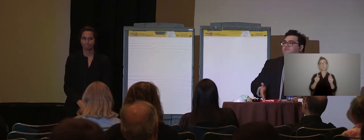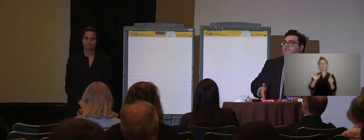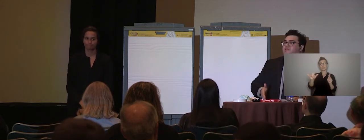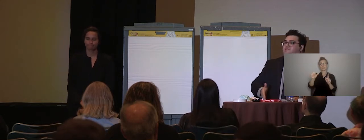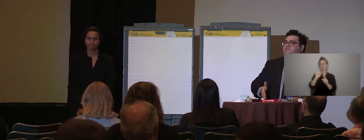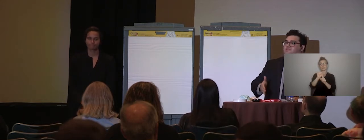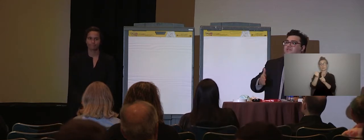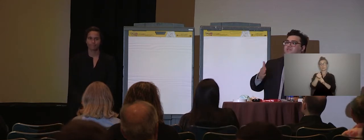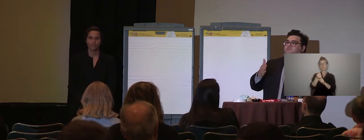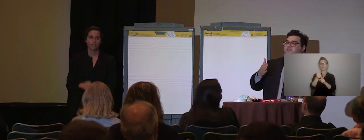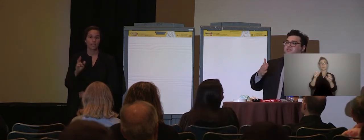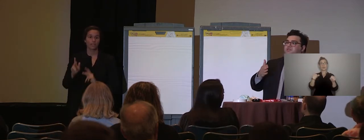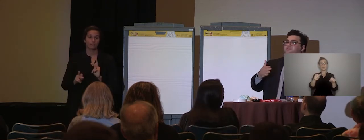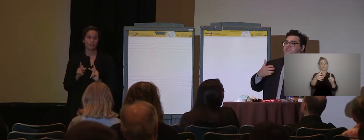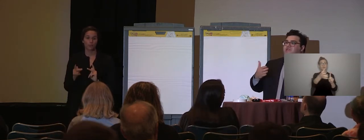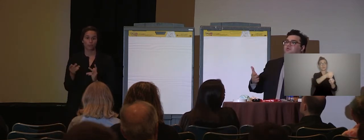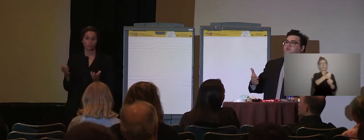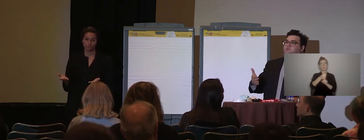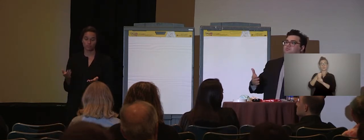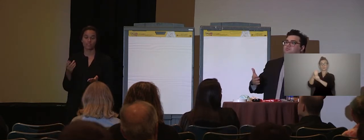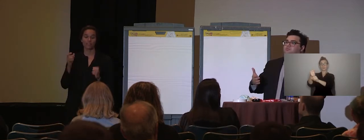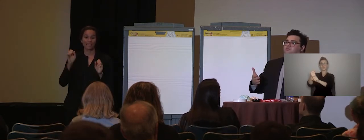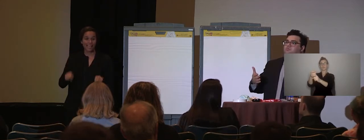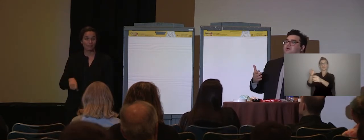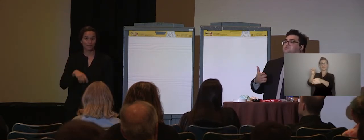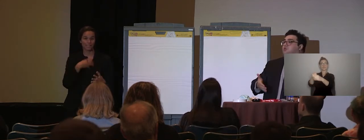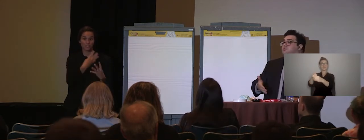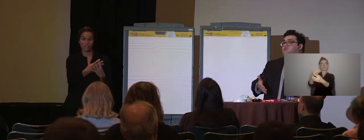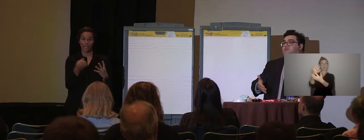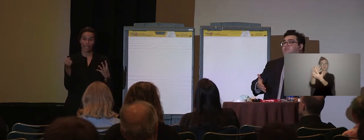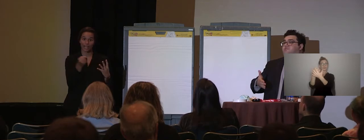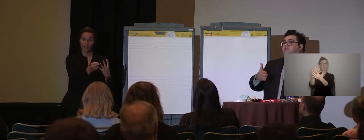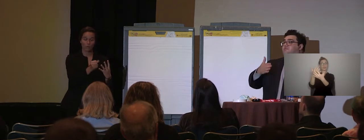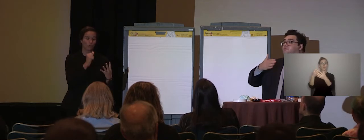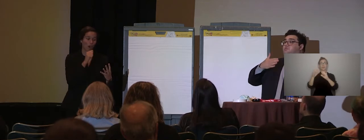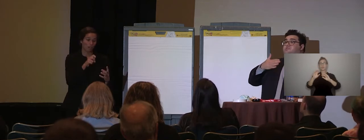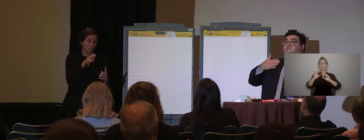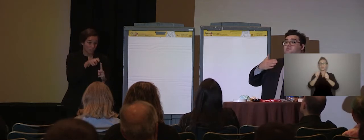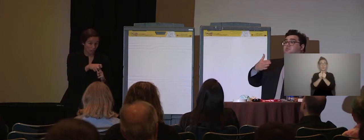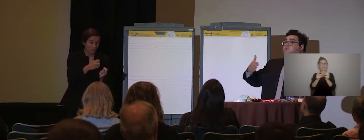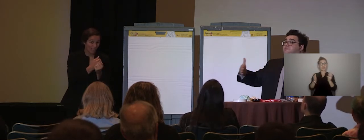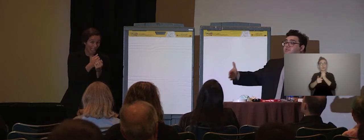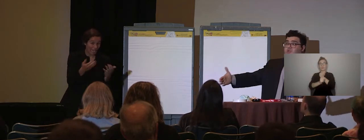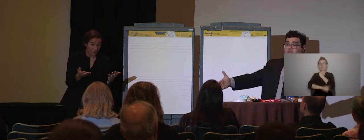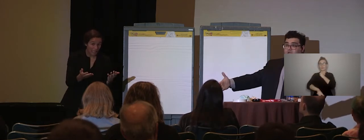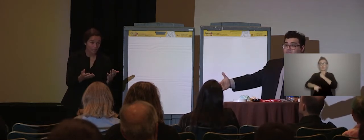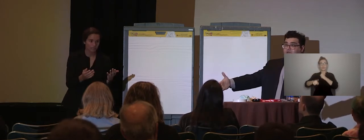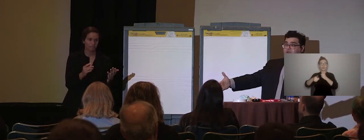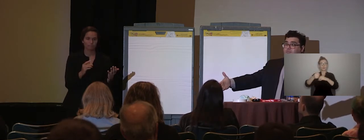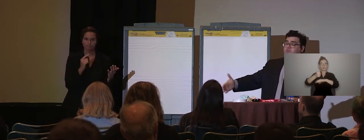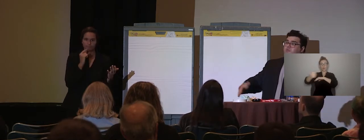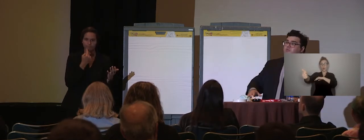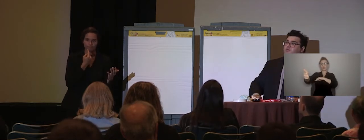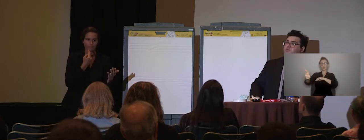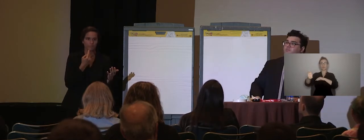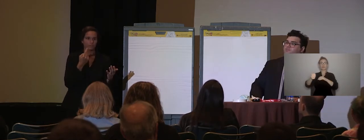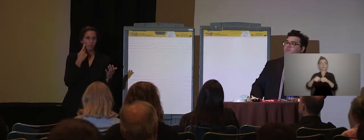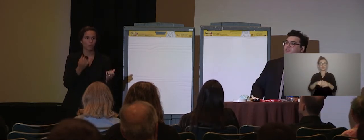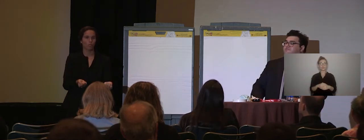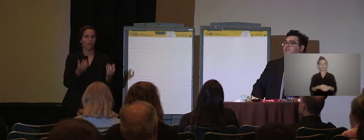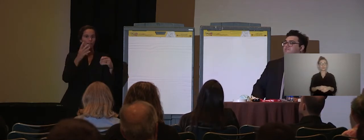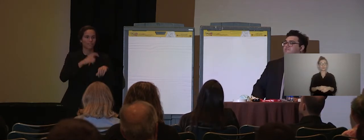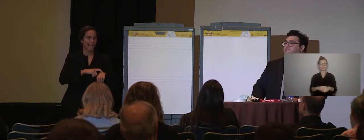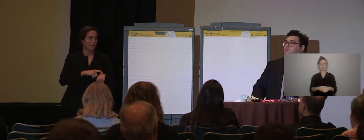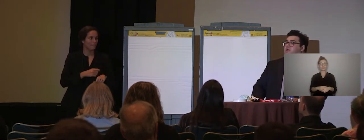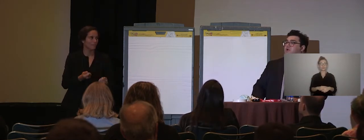People in these cases, they can be in jail, not charged with anything for a significant amount of time.